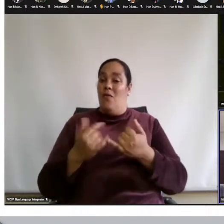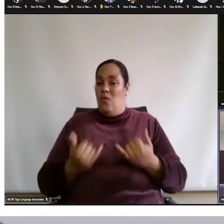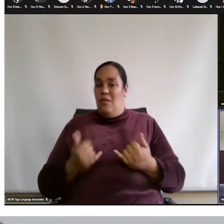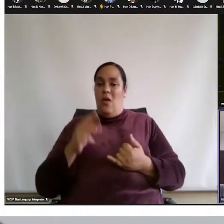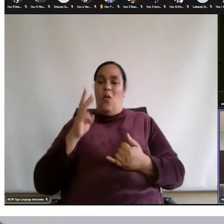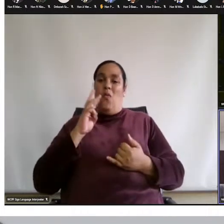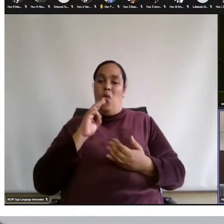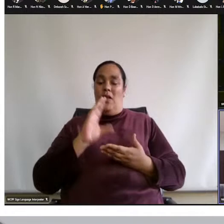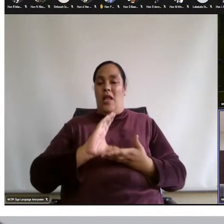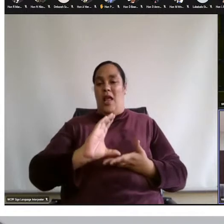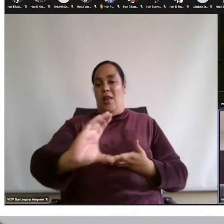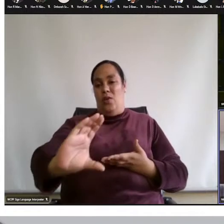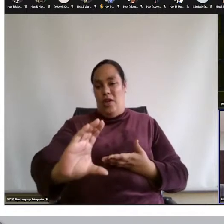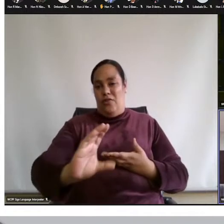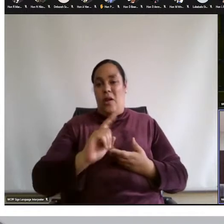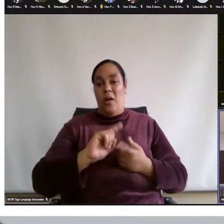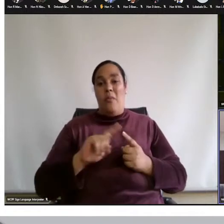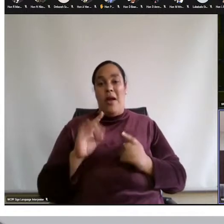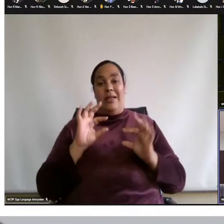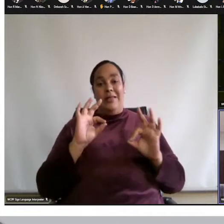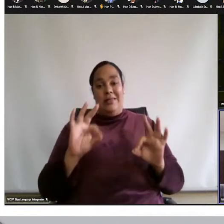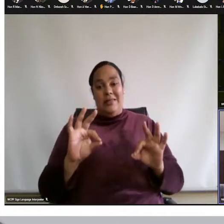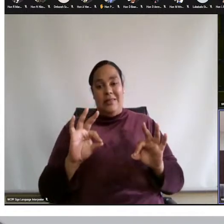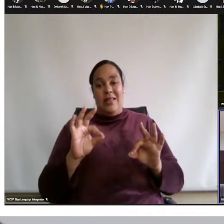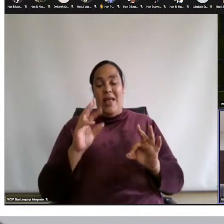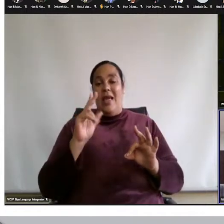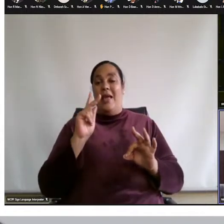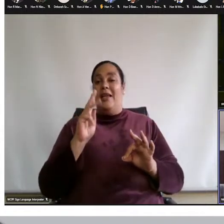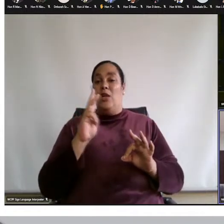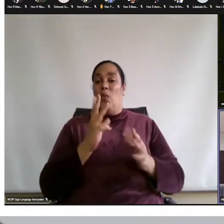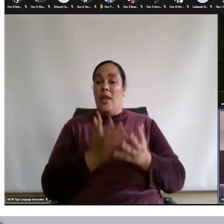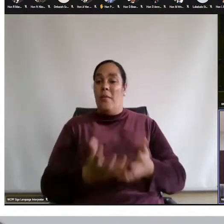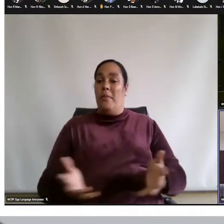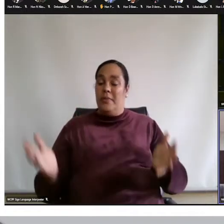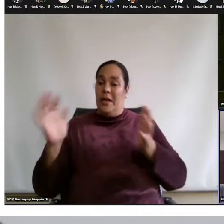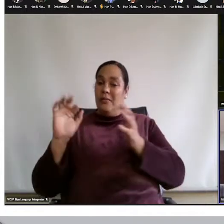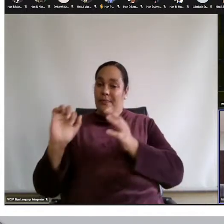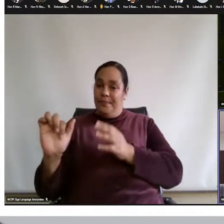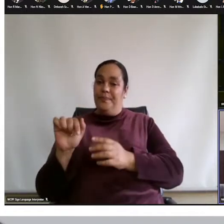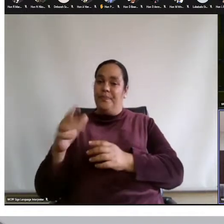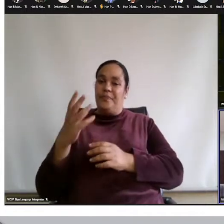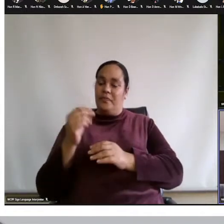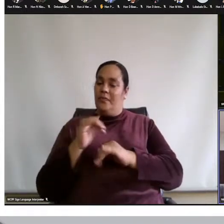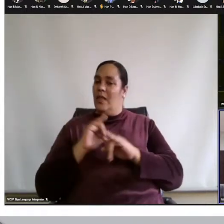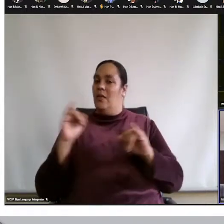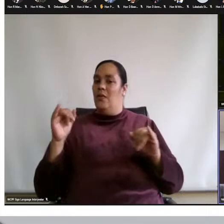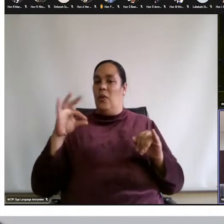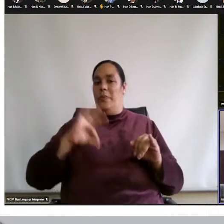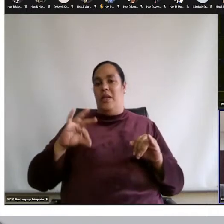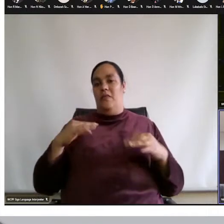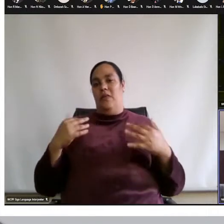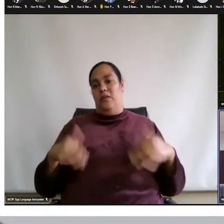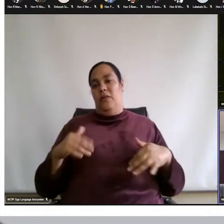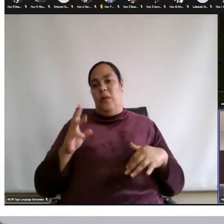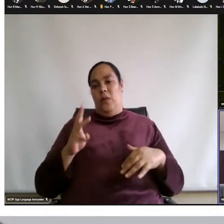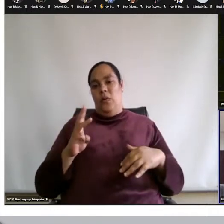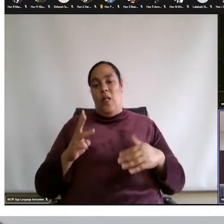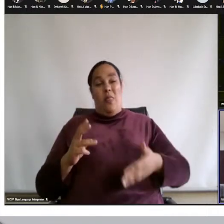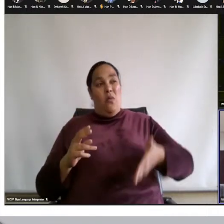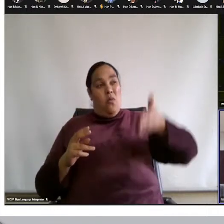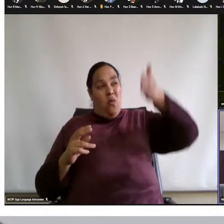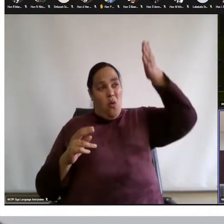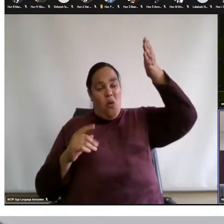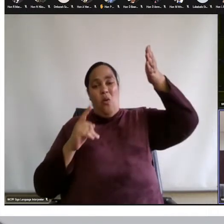water allocations. Now, raising the Glen William Dam will have significant benefits. The capacity of the